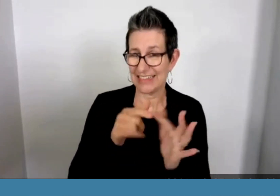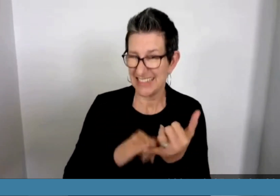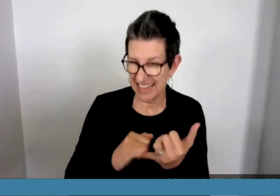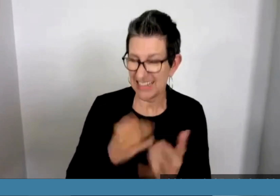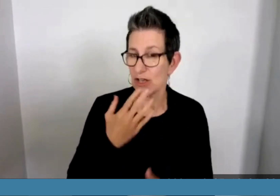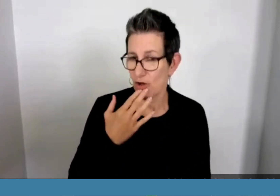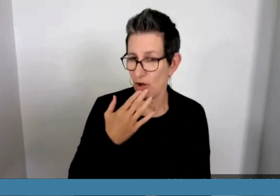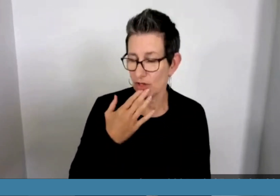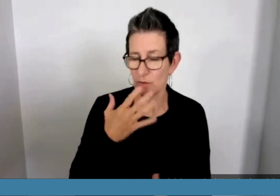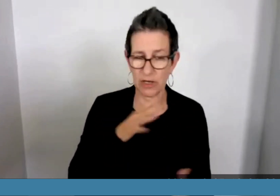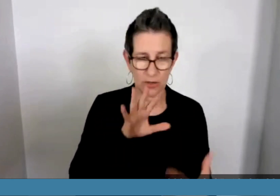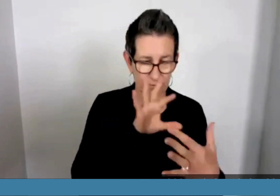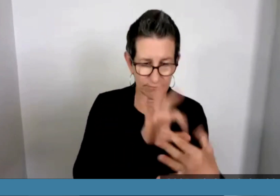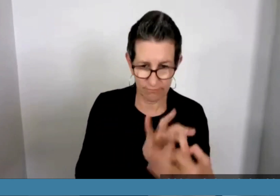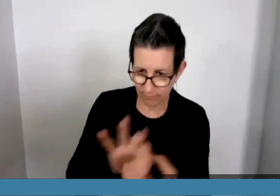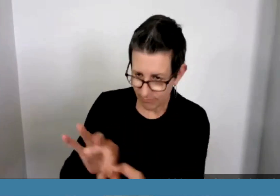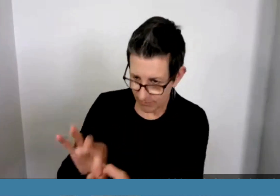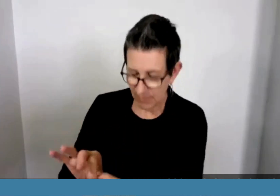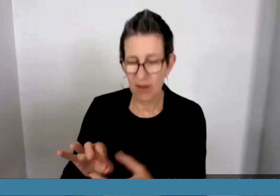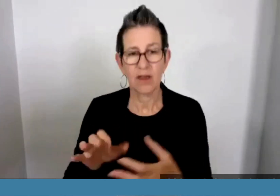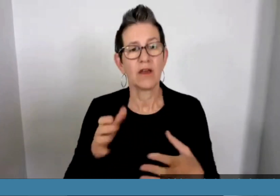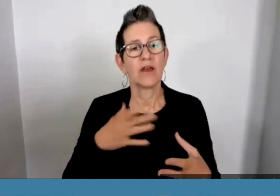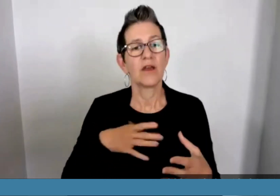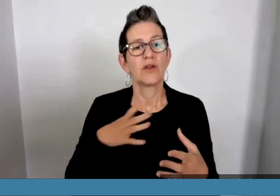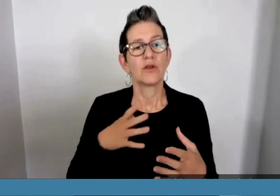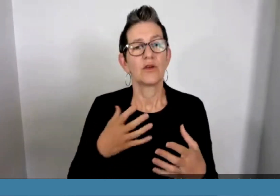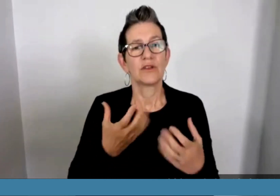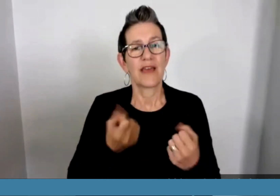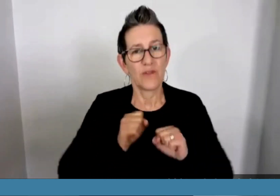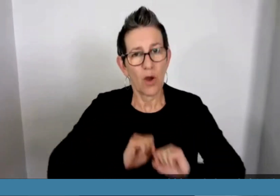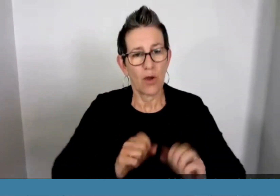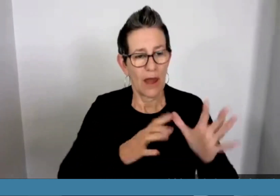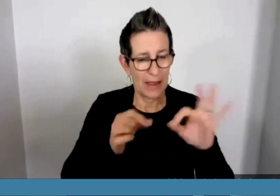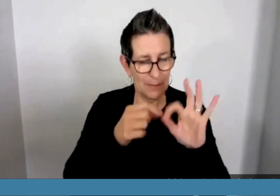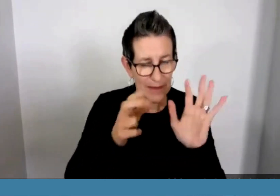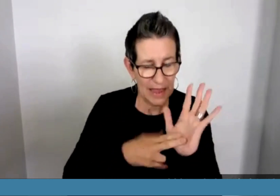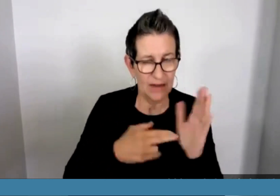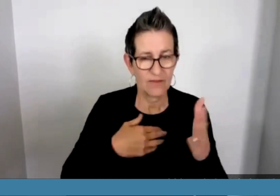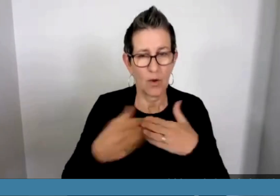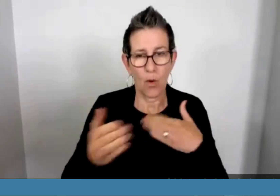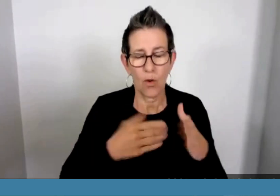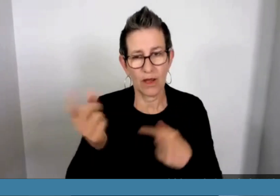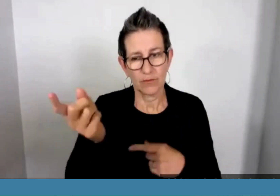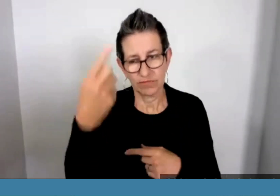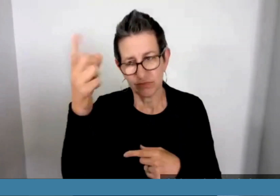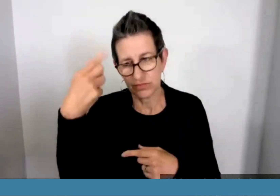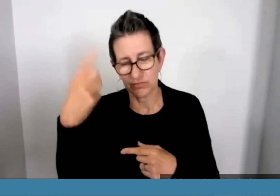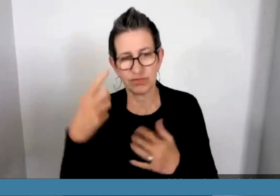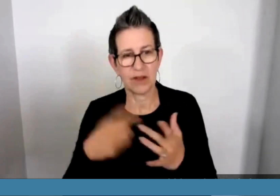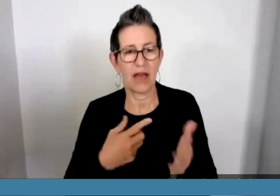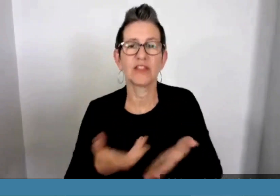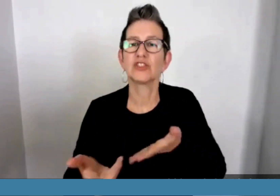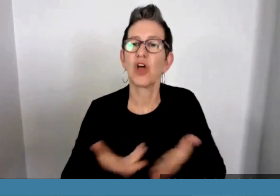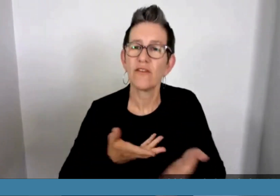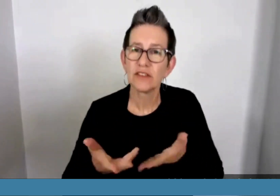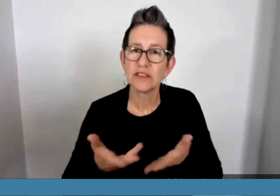example, requires an ABN to make a booking or to set up a payment process.